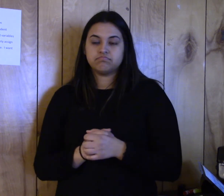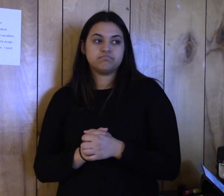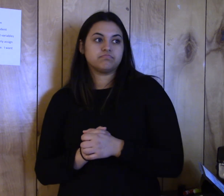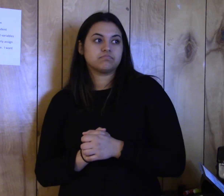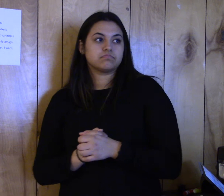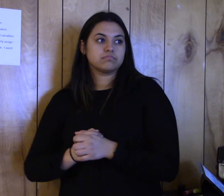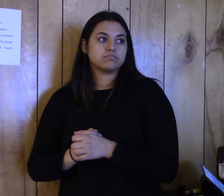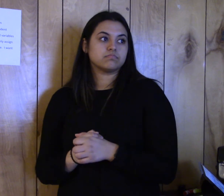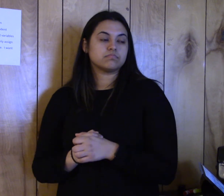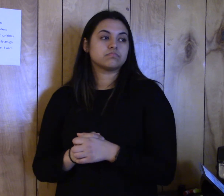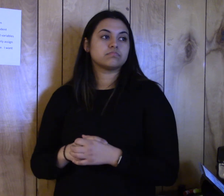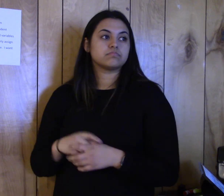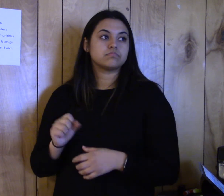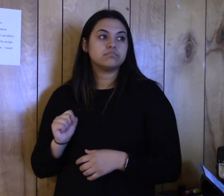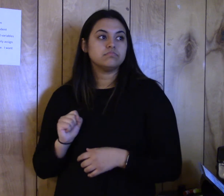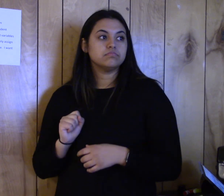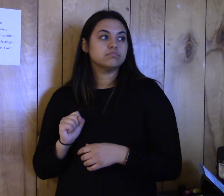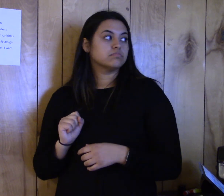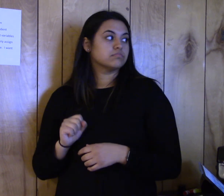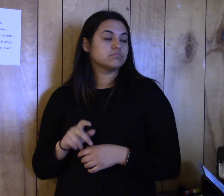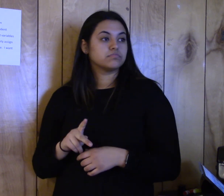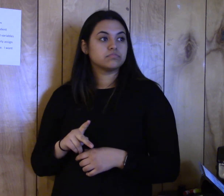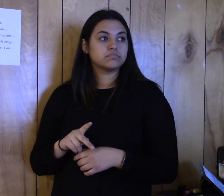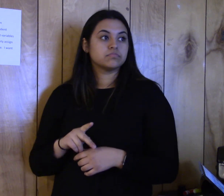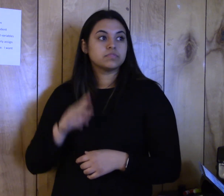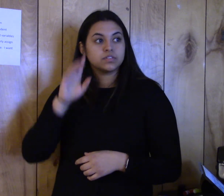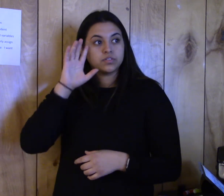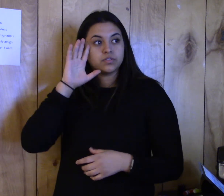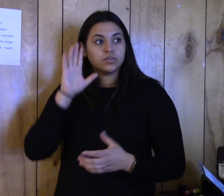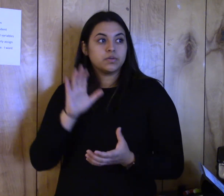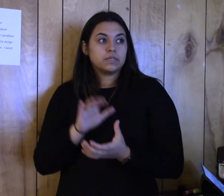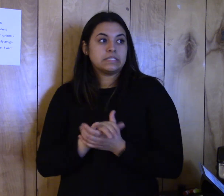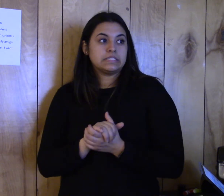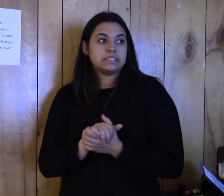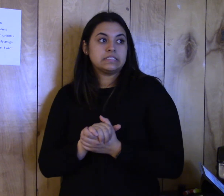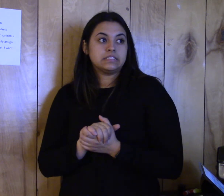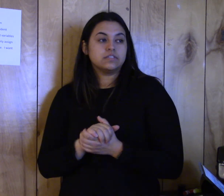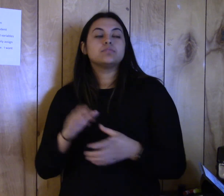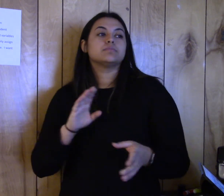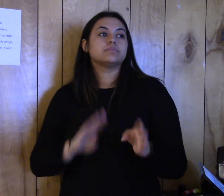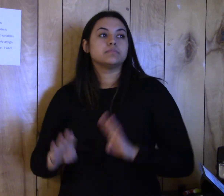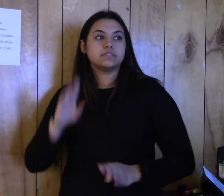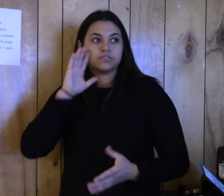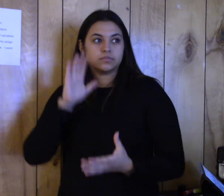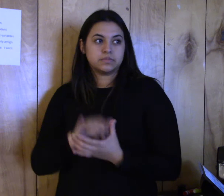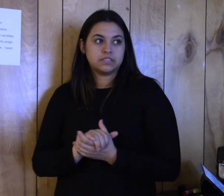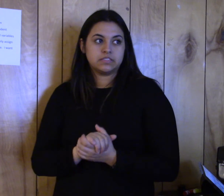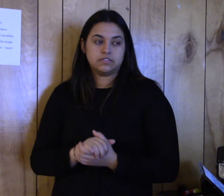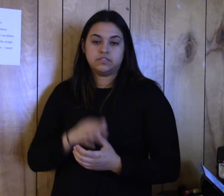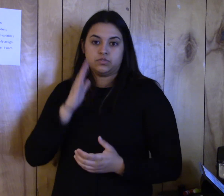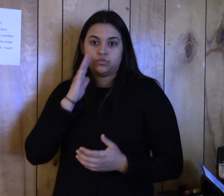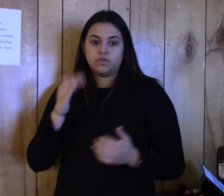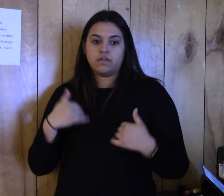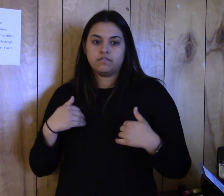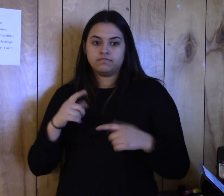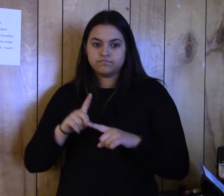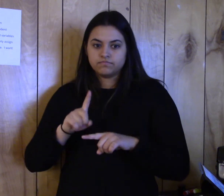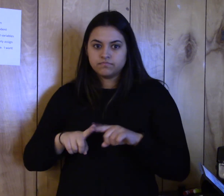Okay, so the behavioral beliefs, there are going to be other behavioral beliefs. Like one of the things that I come to if I think about